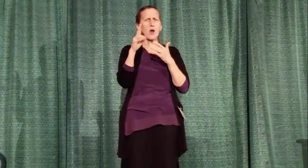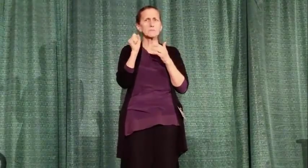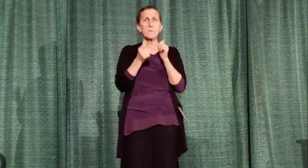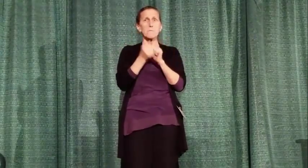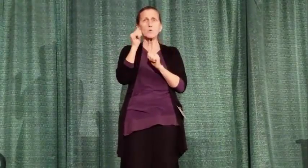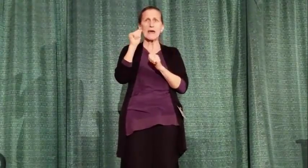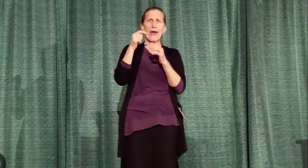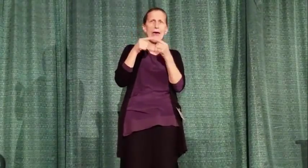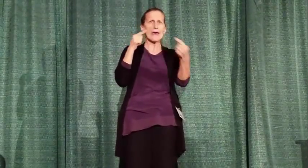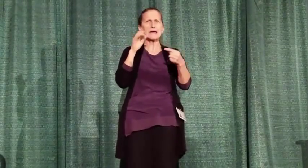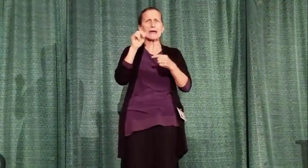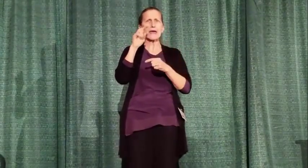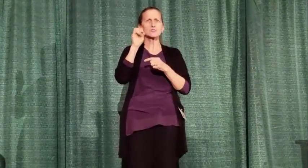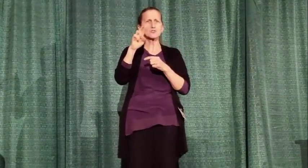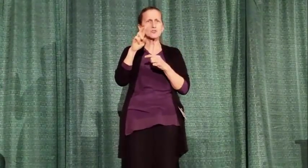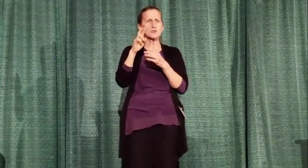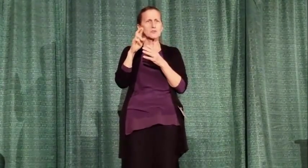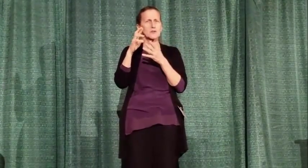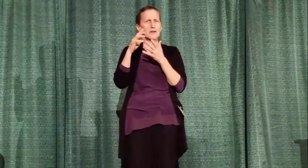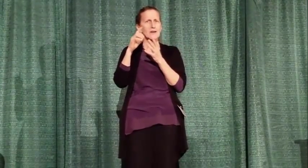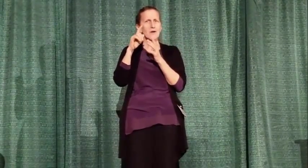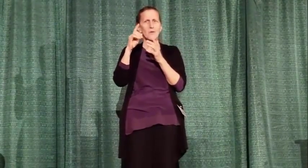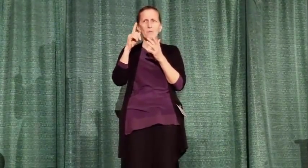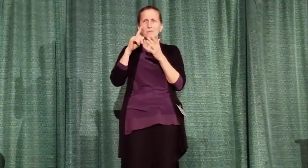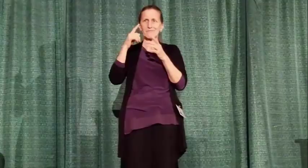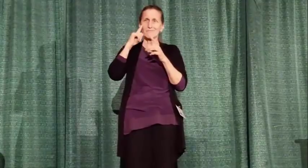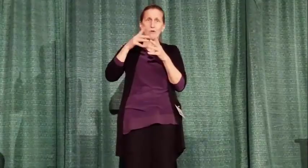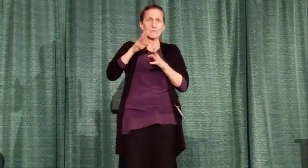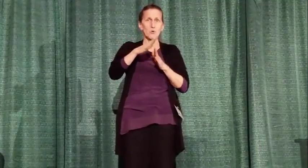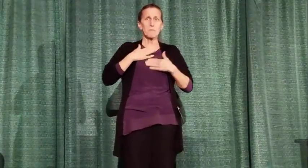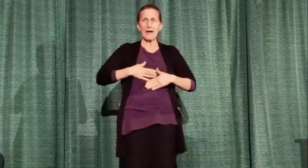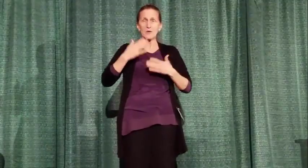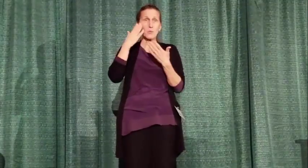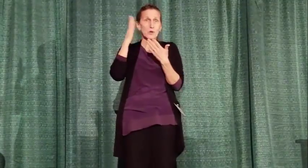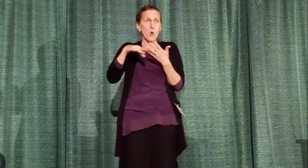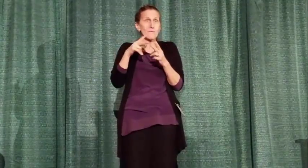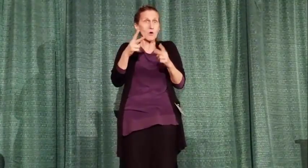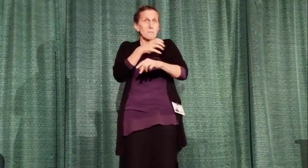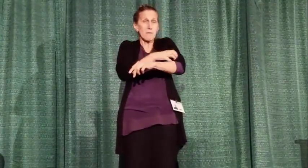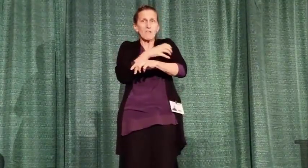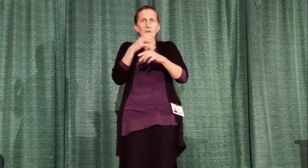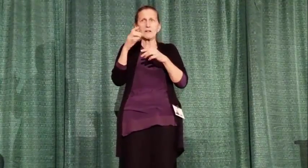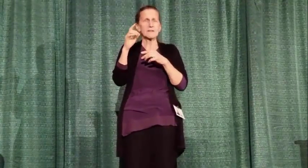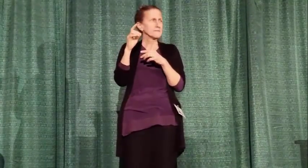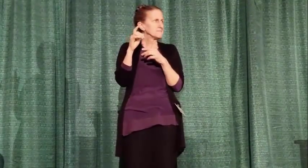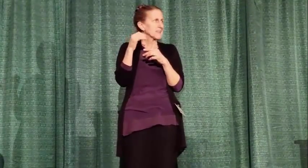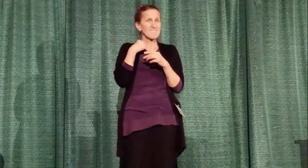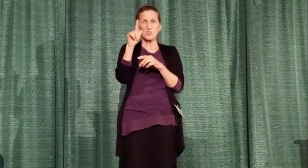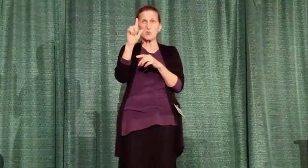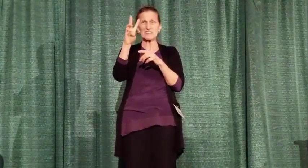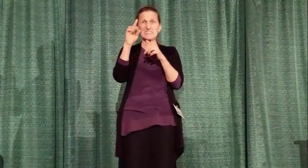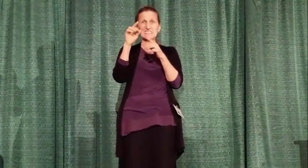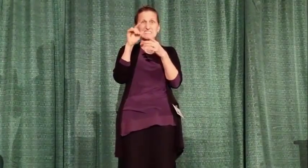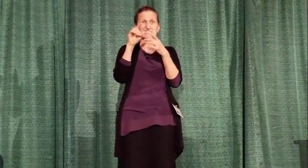anti-cancer compounds, like inositol pentacus phosphate. And you know that's powerful anti-cancer stuff because it's 26 letters long,